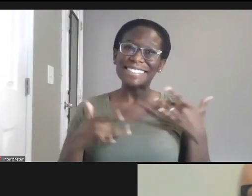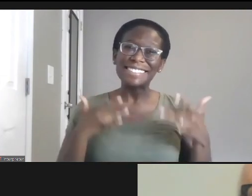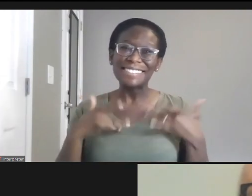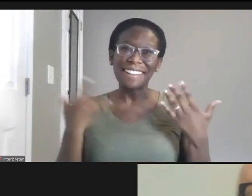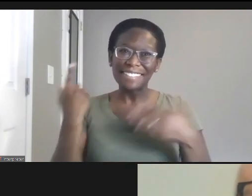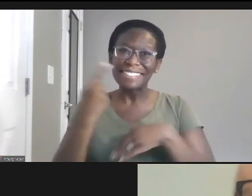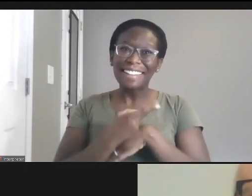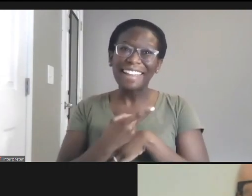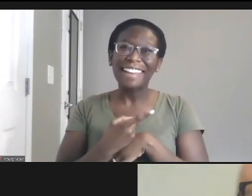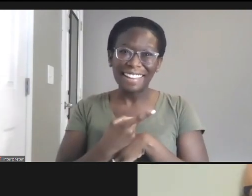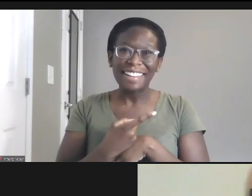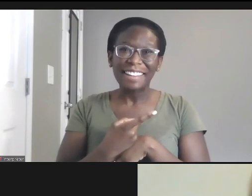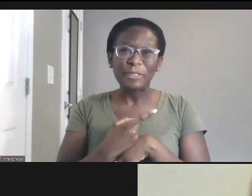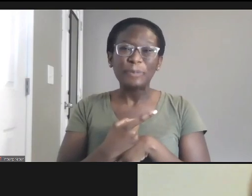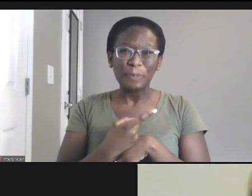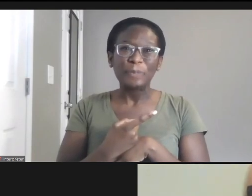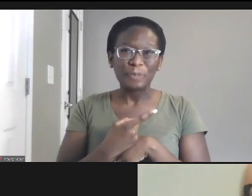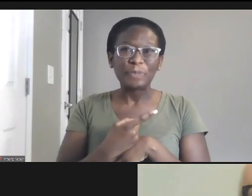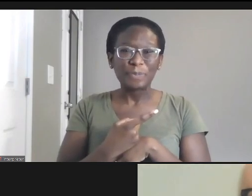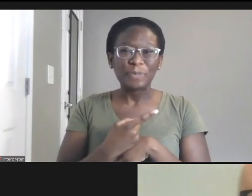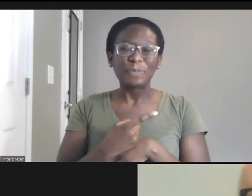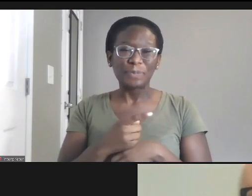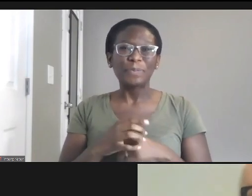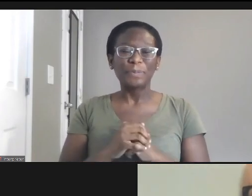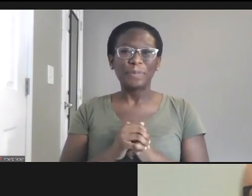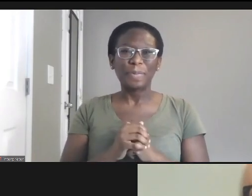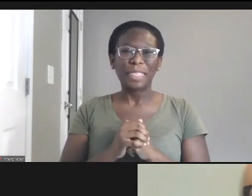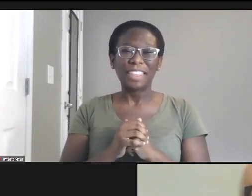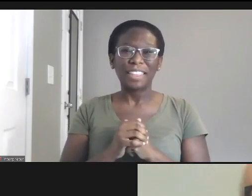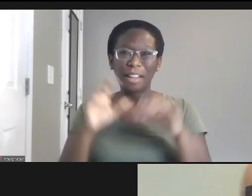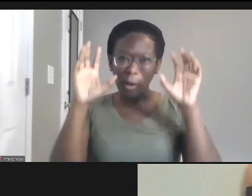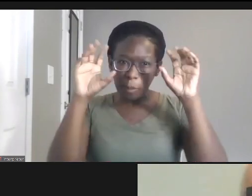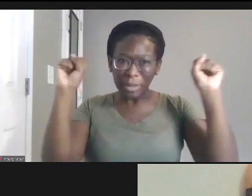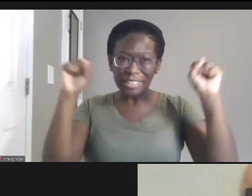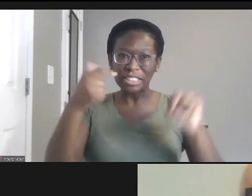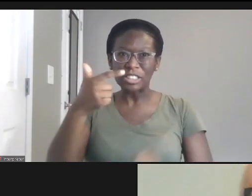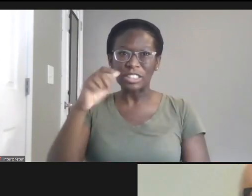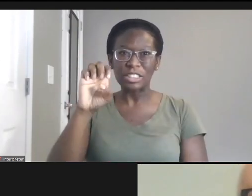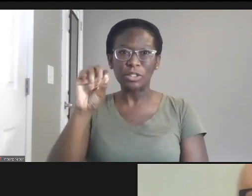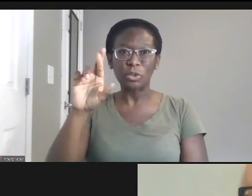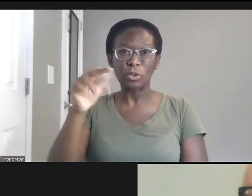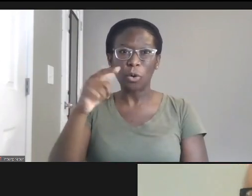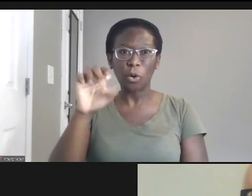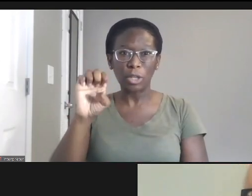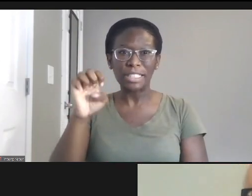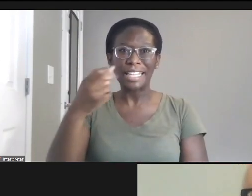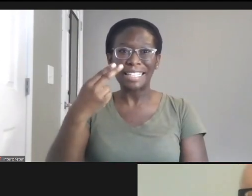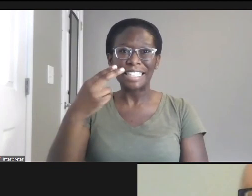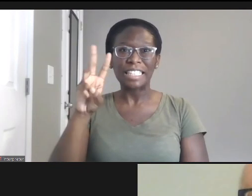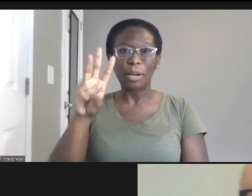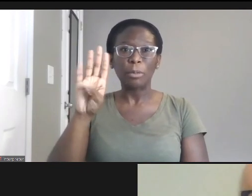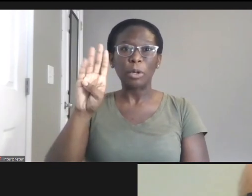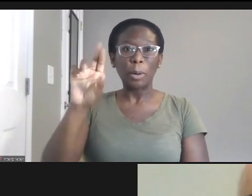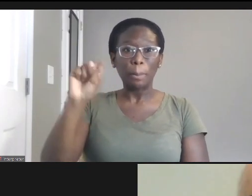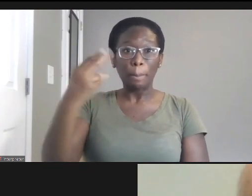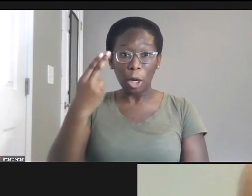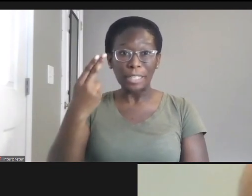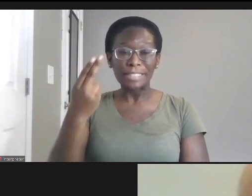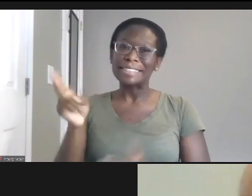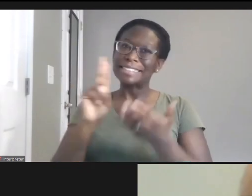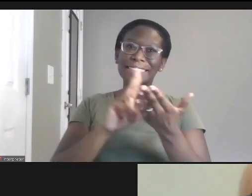day, July 26, 1990, President George H.W. Bush signed the Americans with